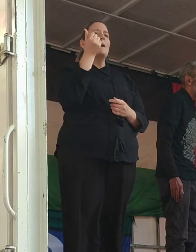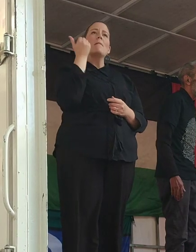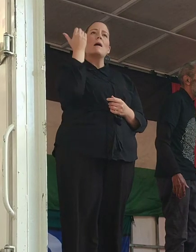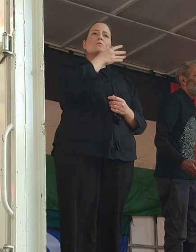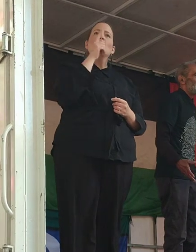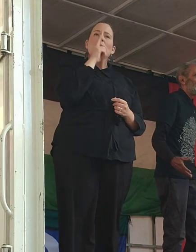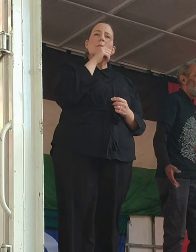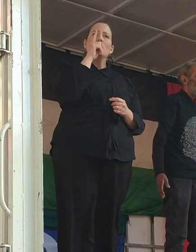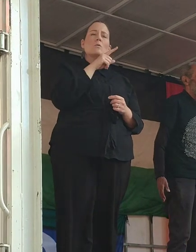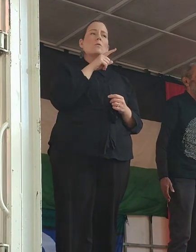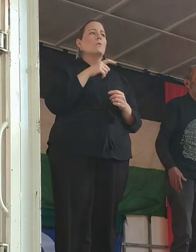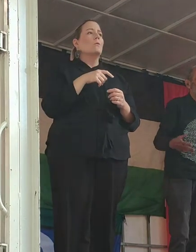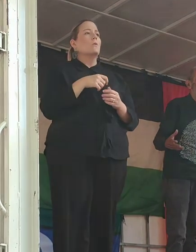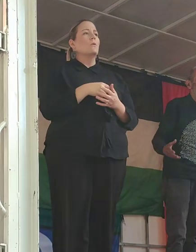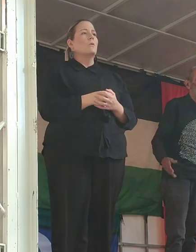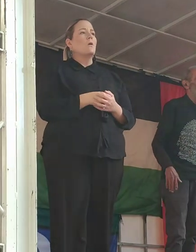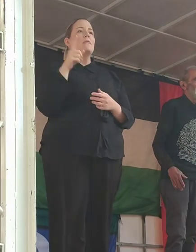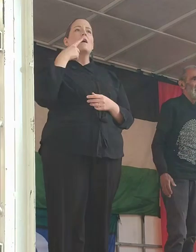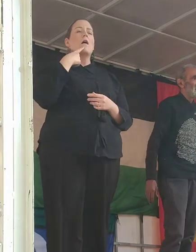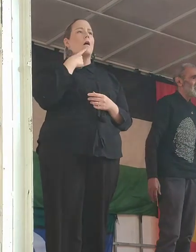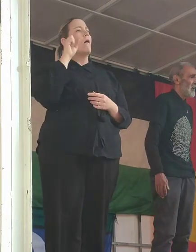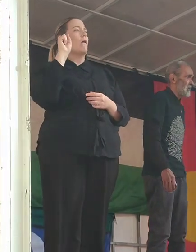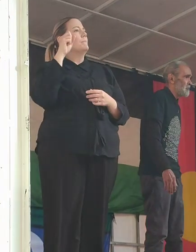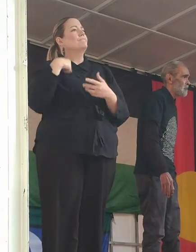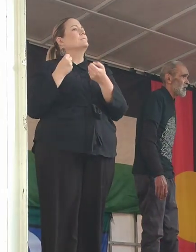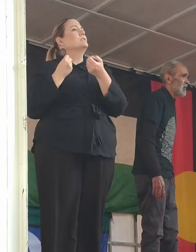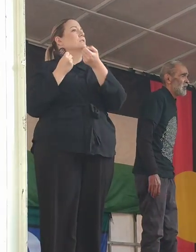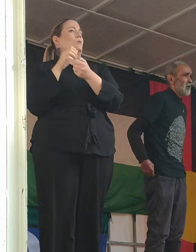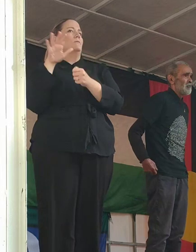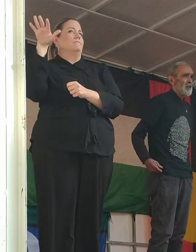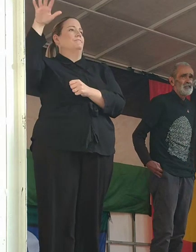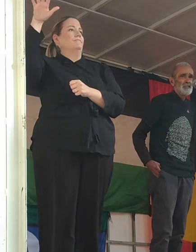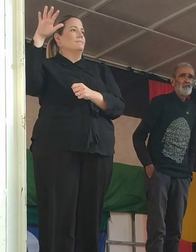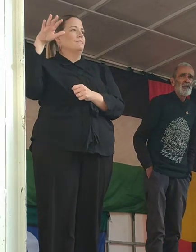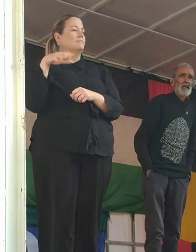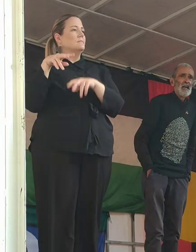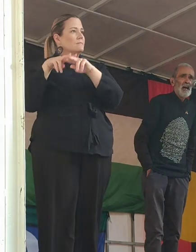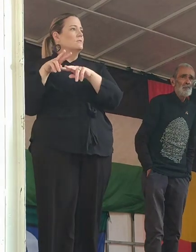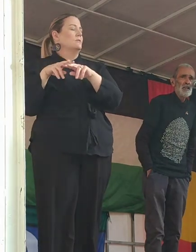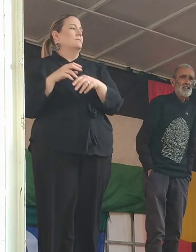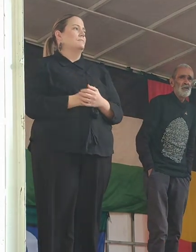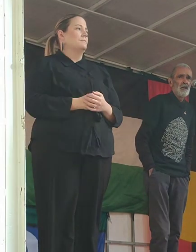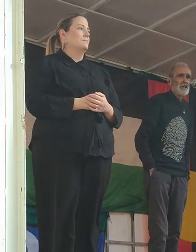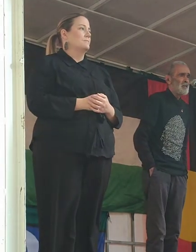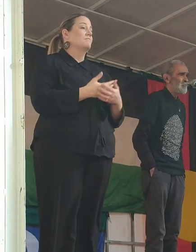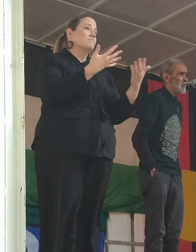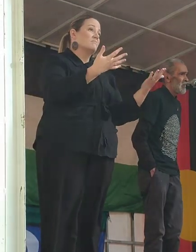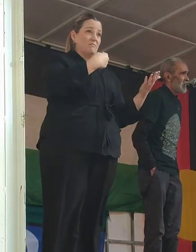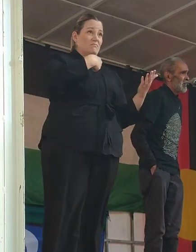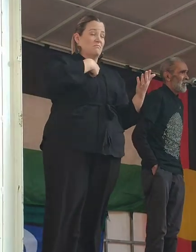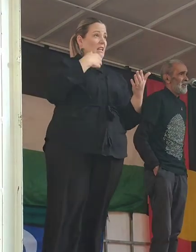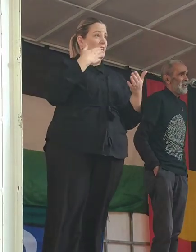people purporting to support the other side. Well, folks, I'm a historian.